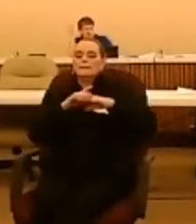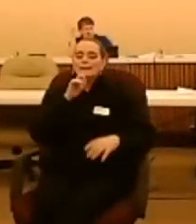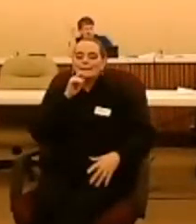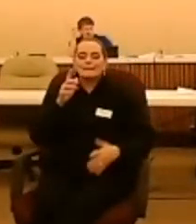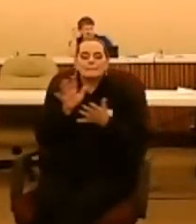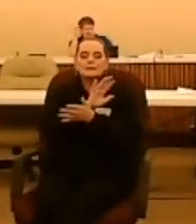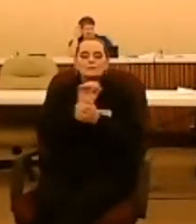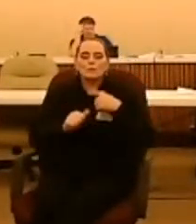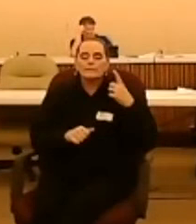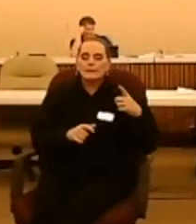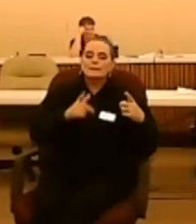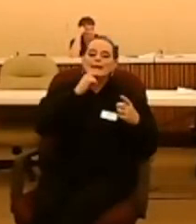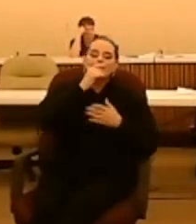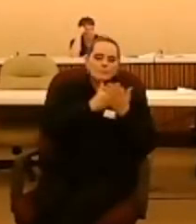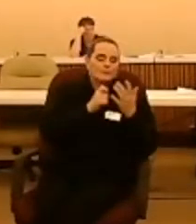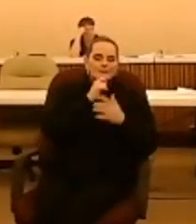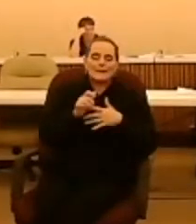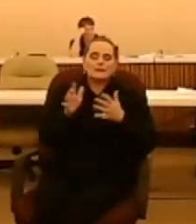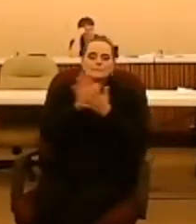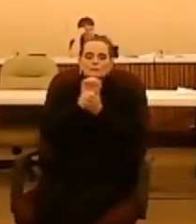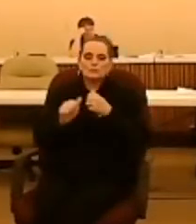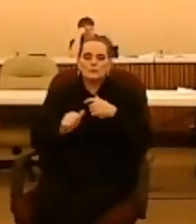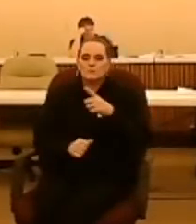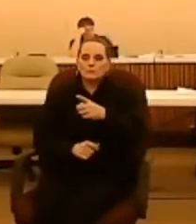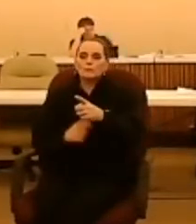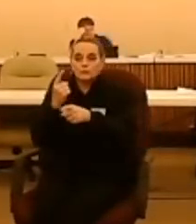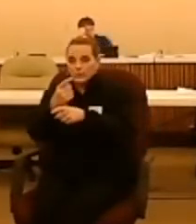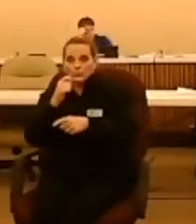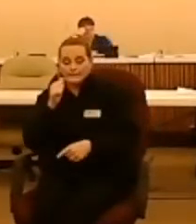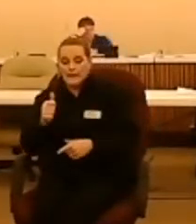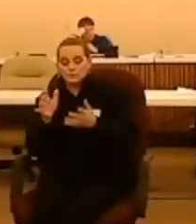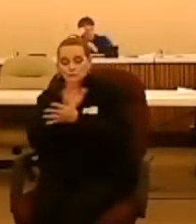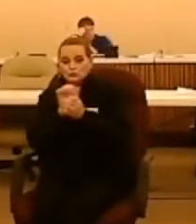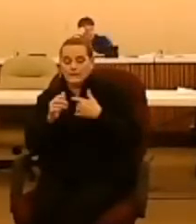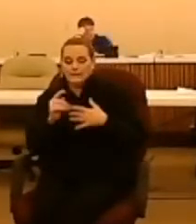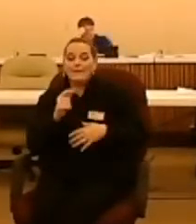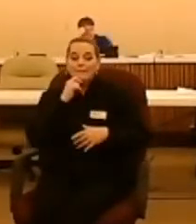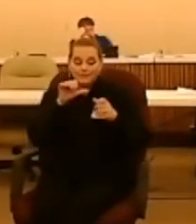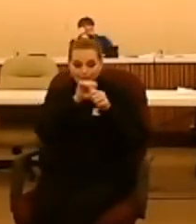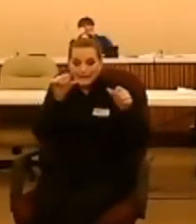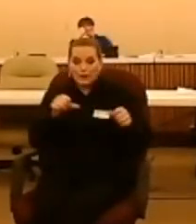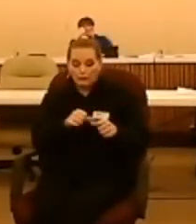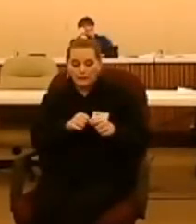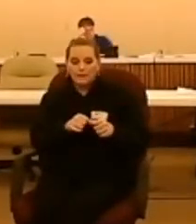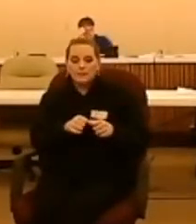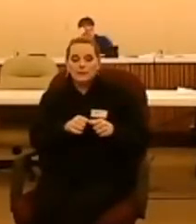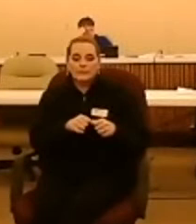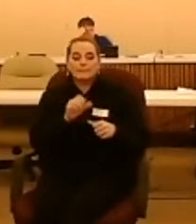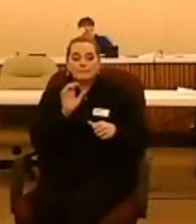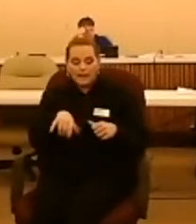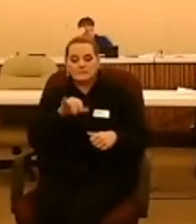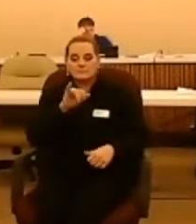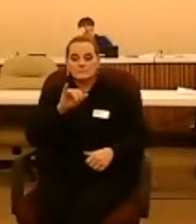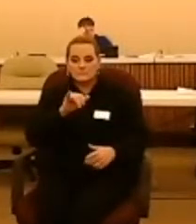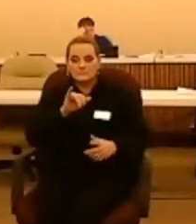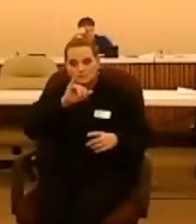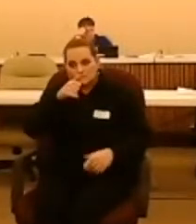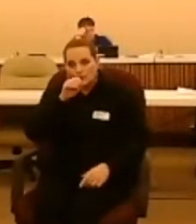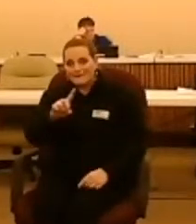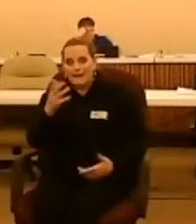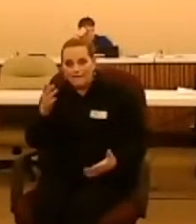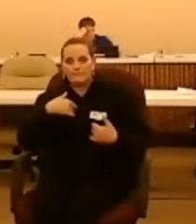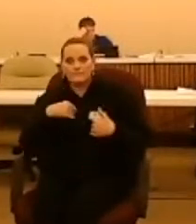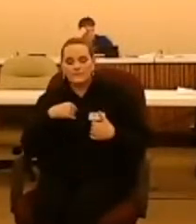the the river. portion that's not being disturbed. Right, we're not disturbing it, right. And that's the area that they're saying that is jurisdictional. So